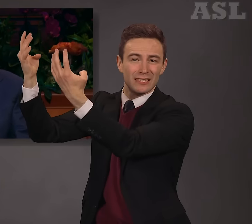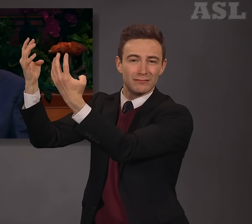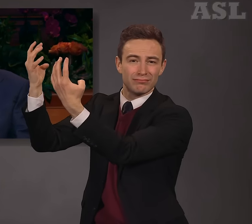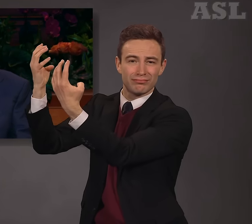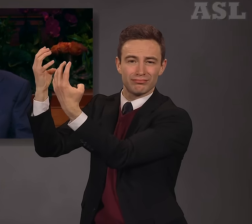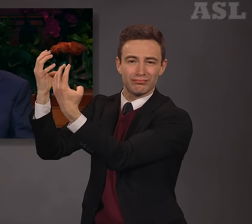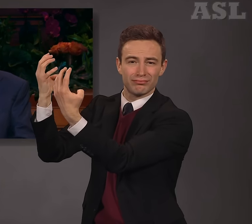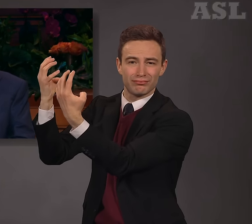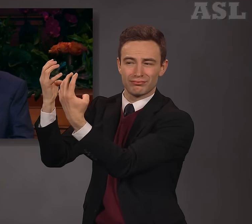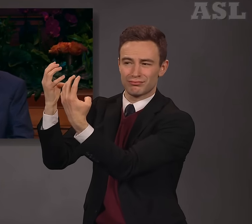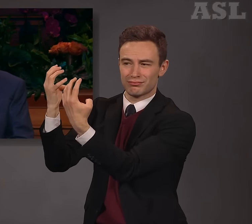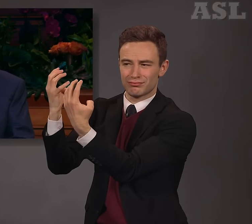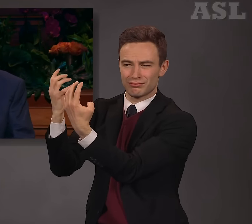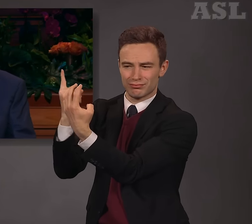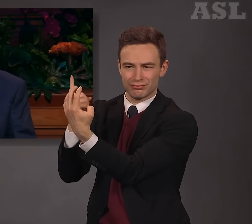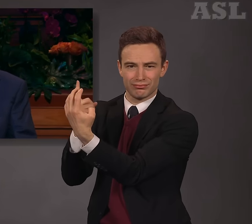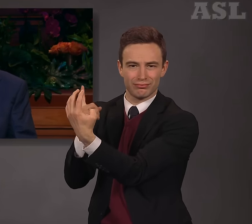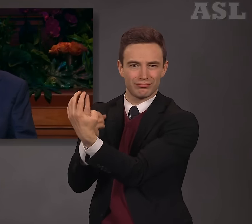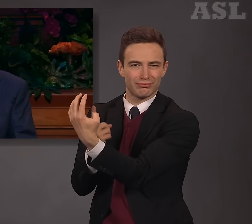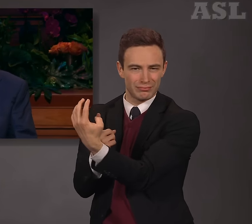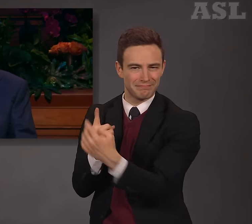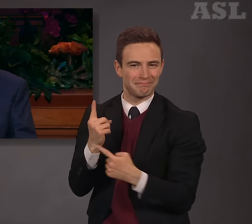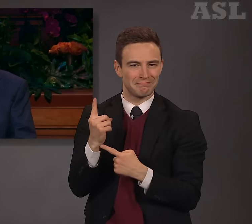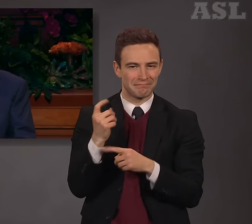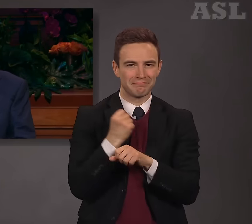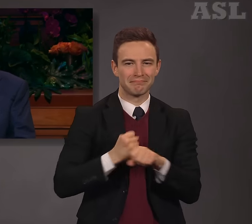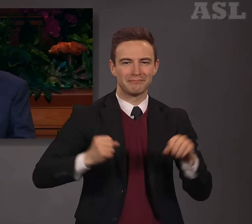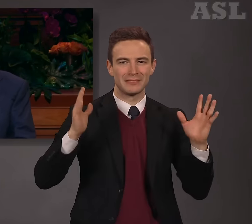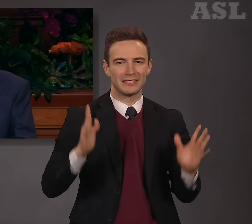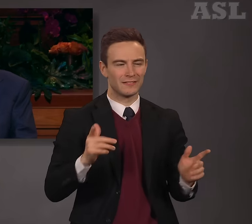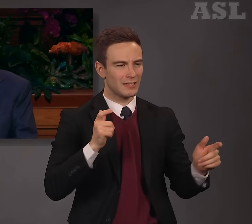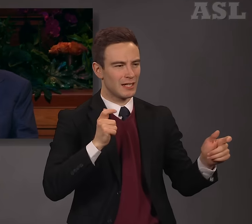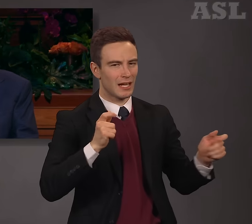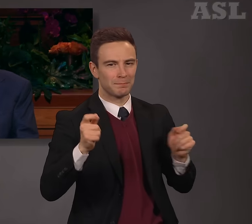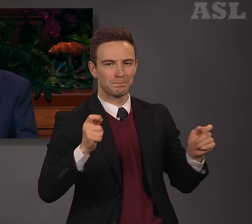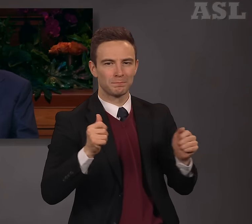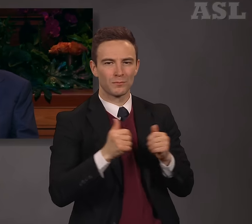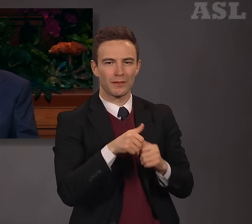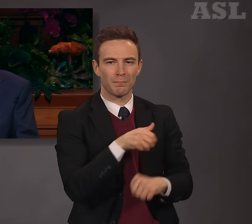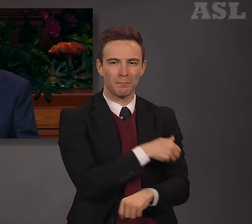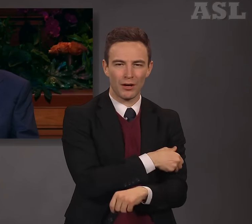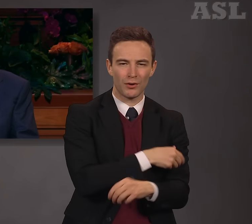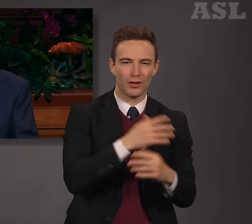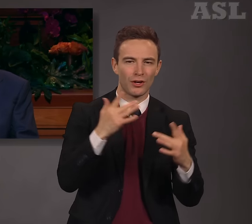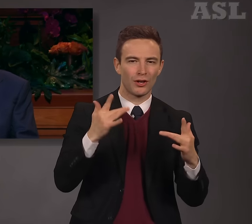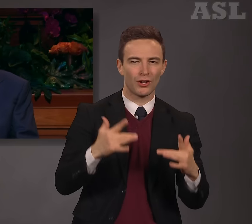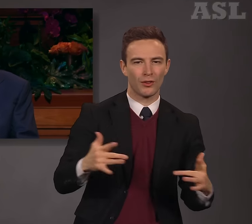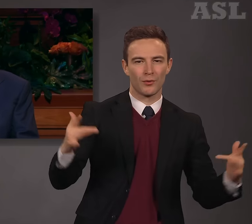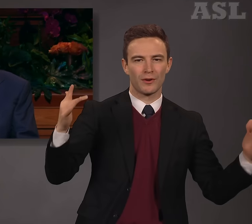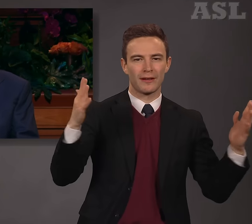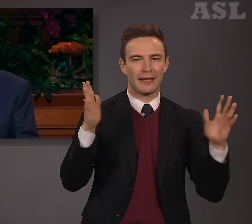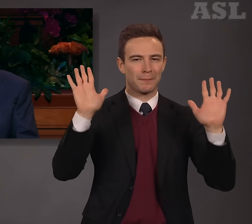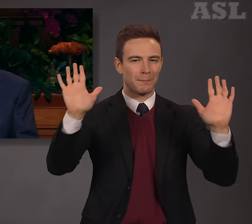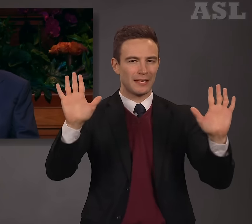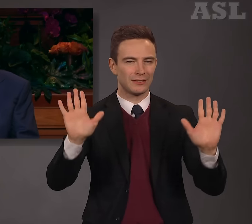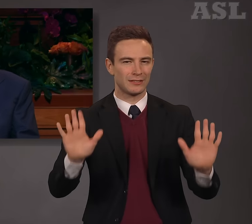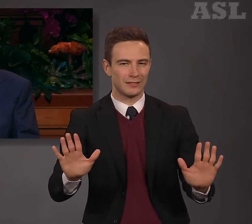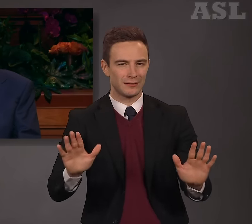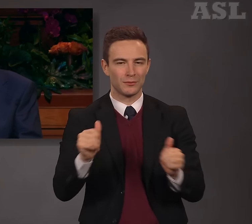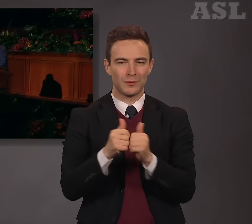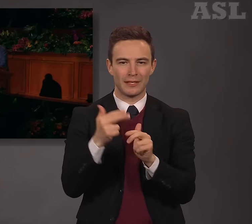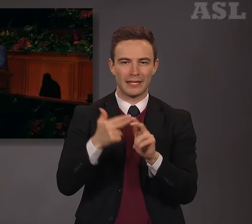in majesty, power, and great glory. In the name of Jesus Christ,